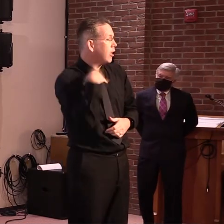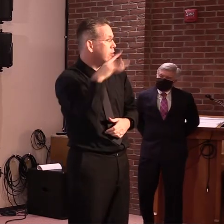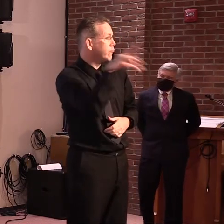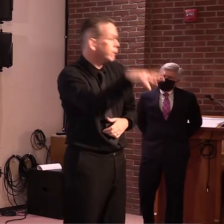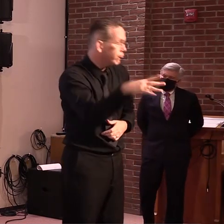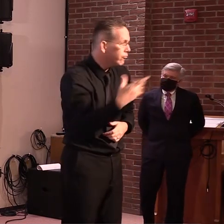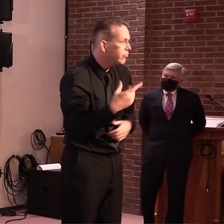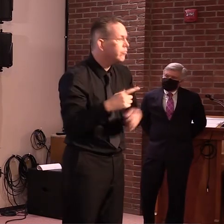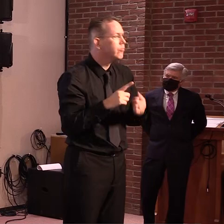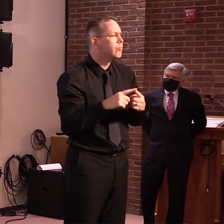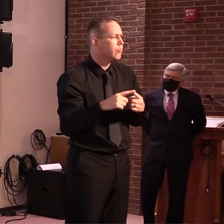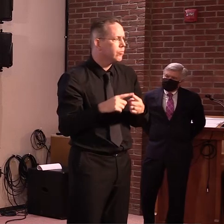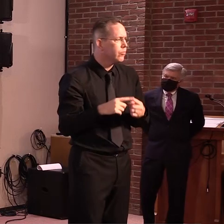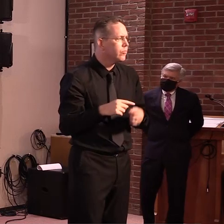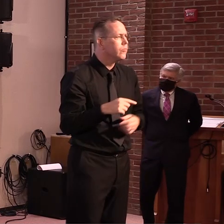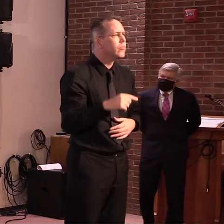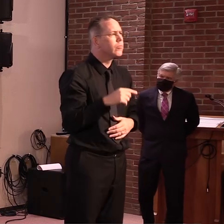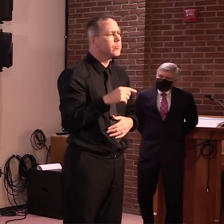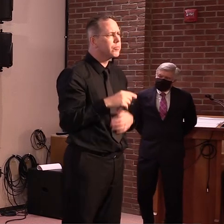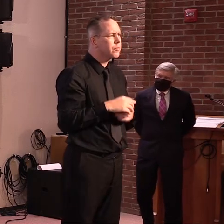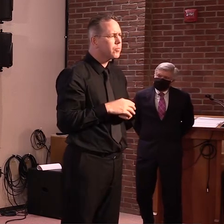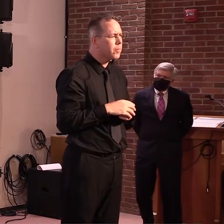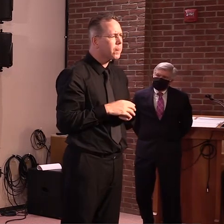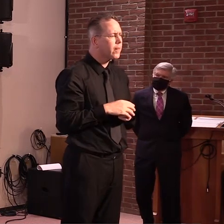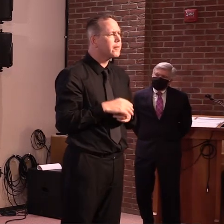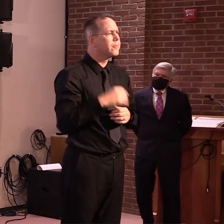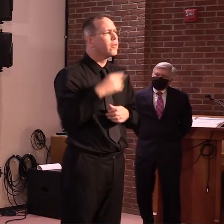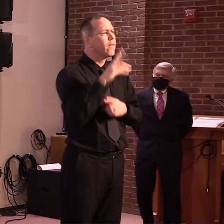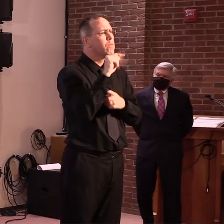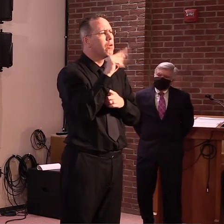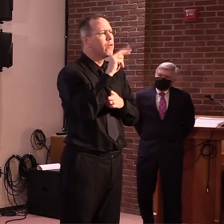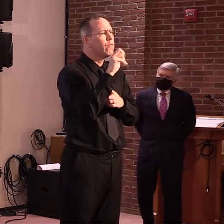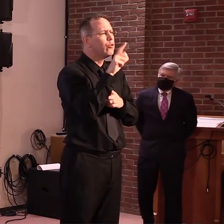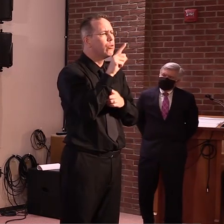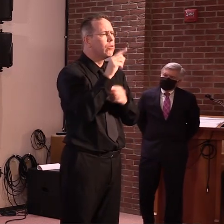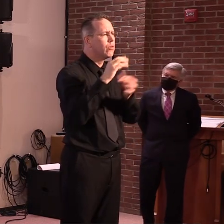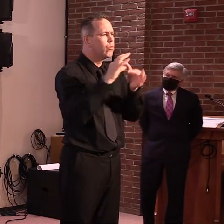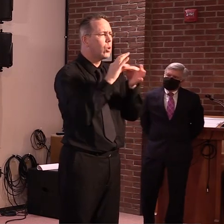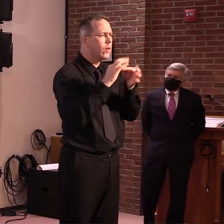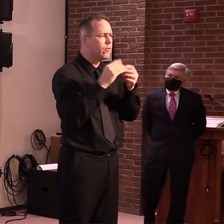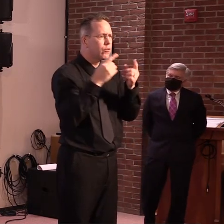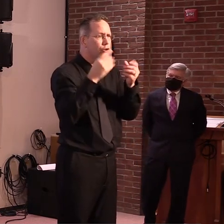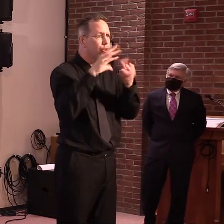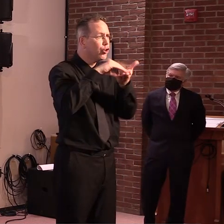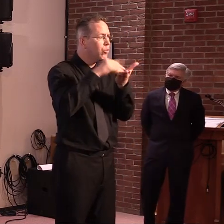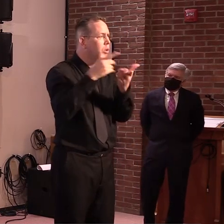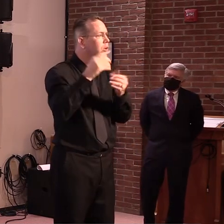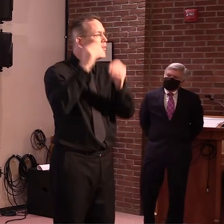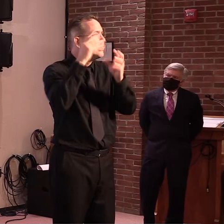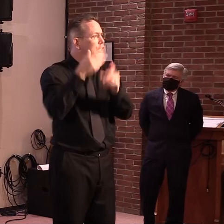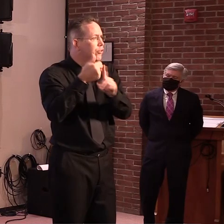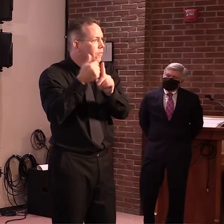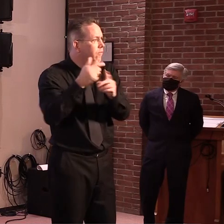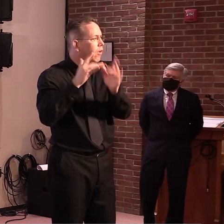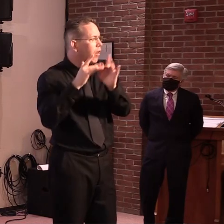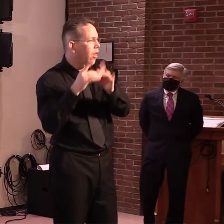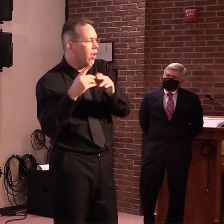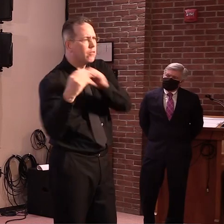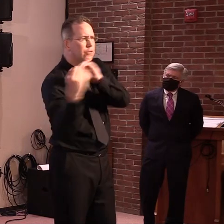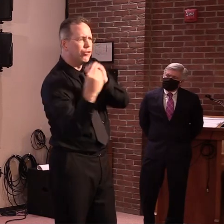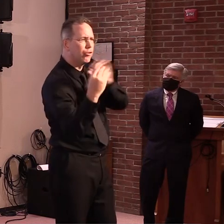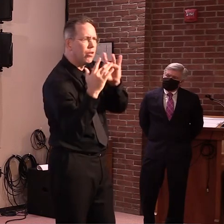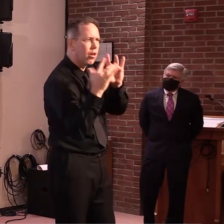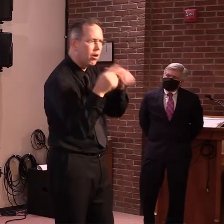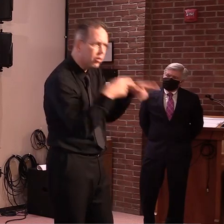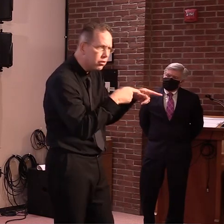courses online, offers our teachers the ability to teach online, and provides access to a large catalog of courses. We've recently expanded that out to